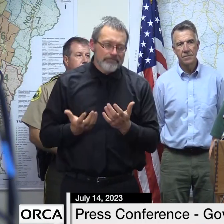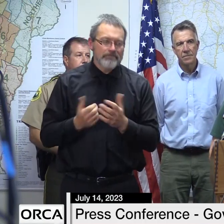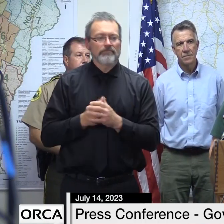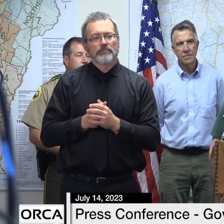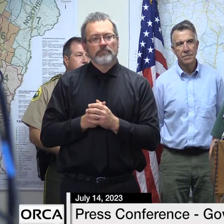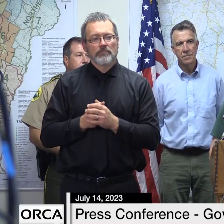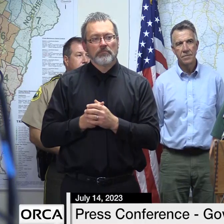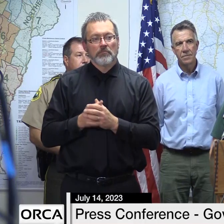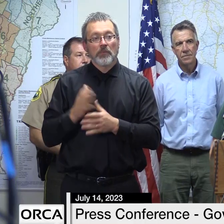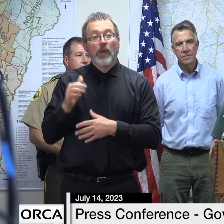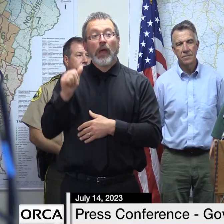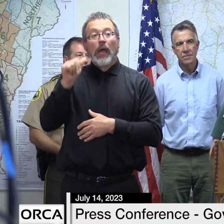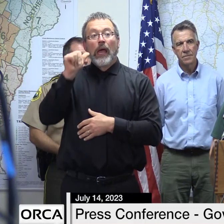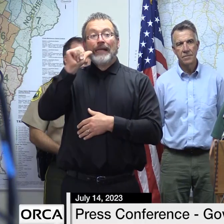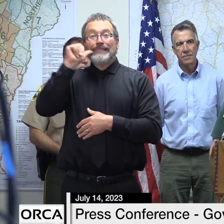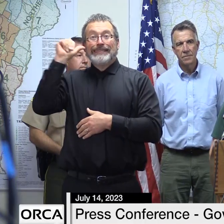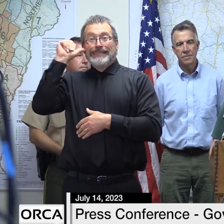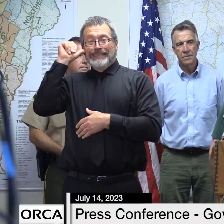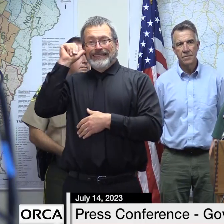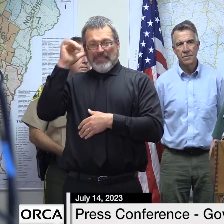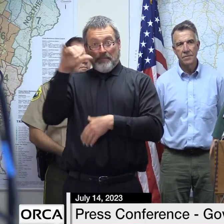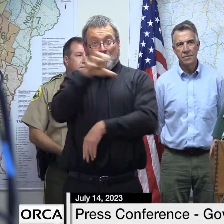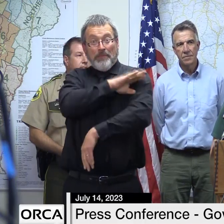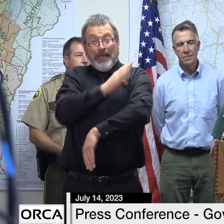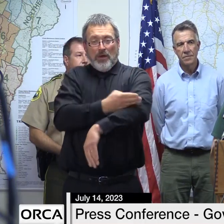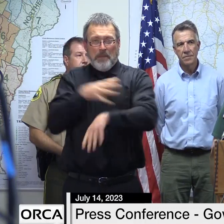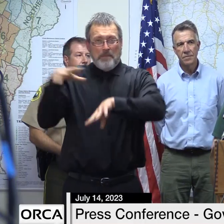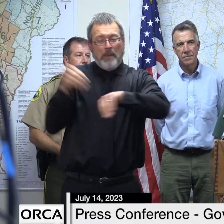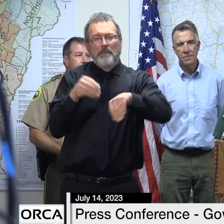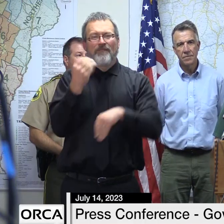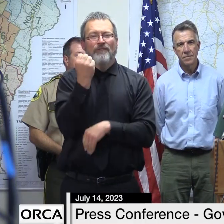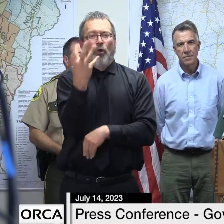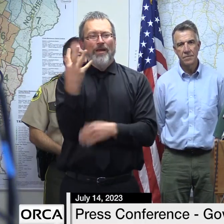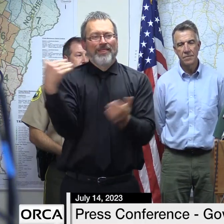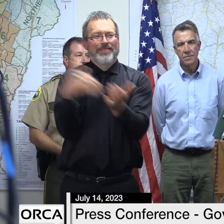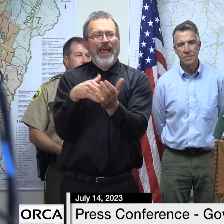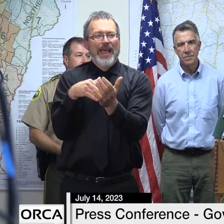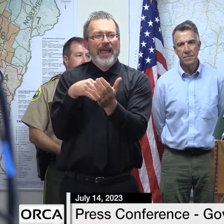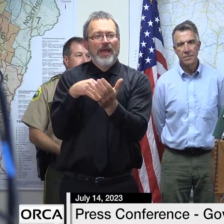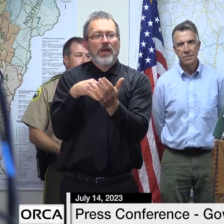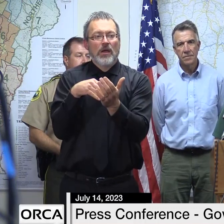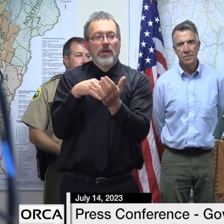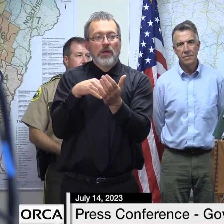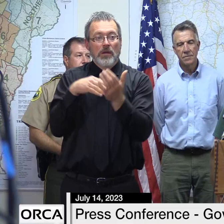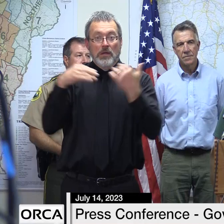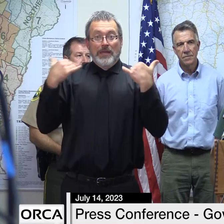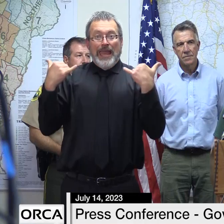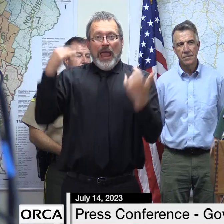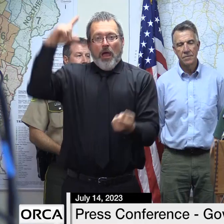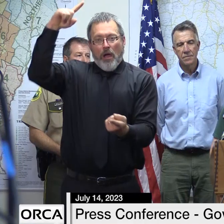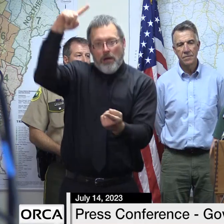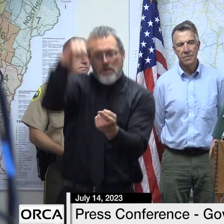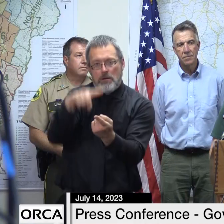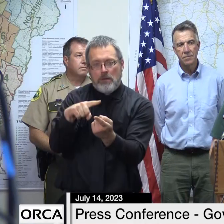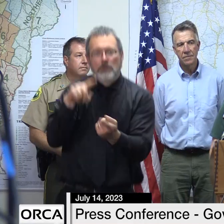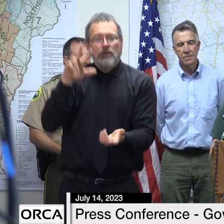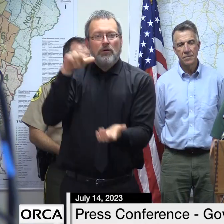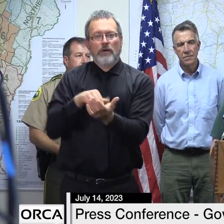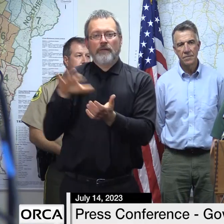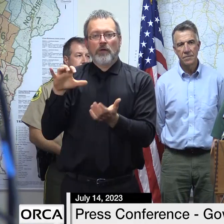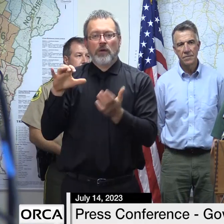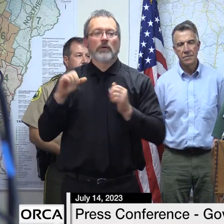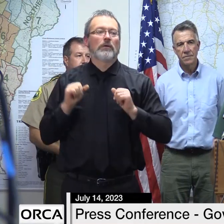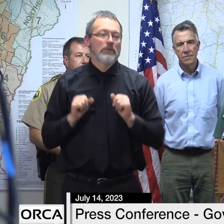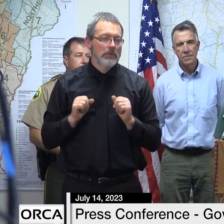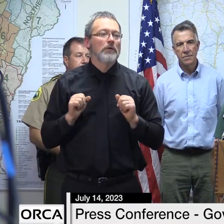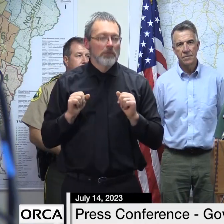around 14,000, but are down to approximately 3,500, and currently the highest number of those outages is